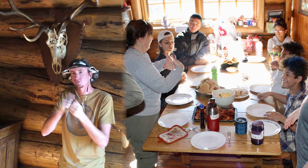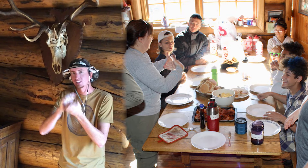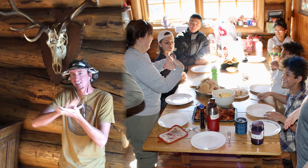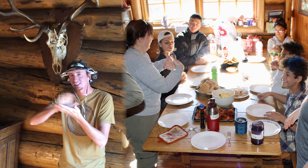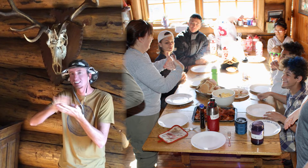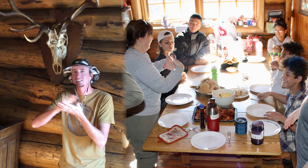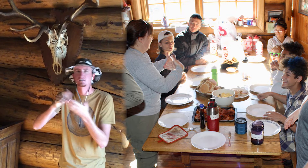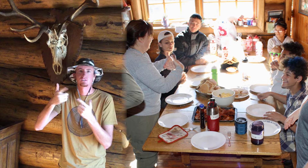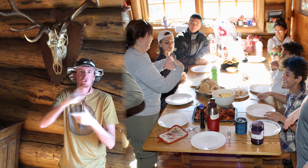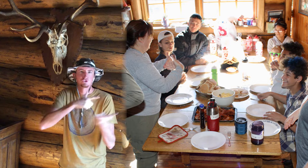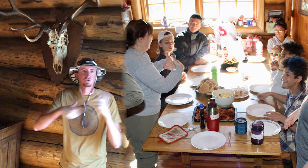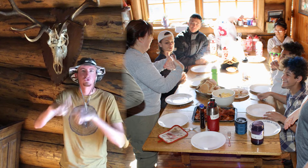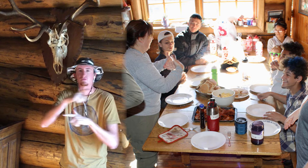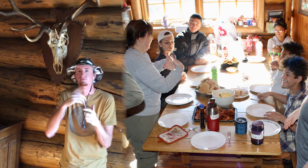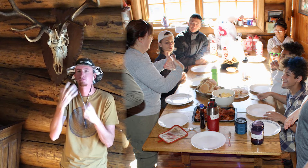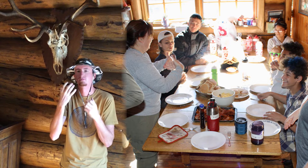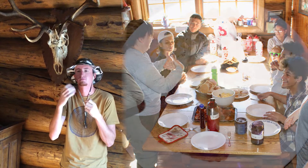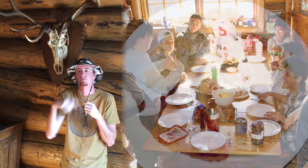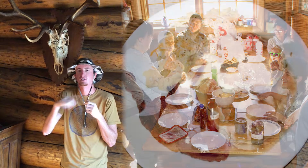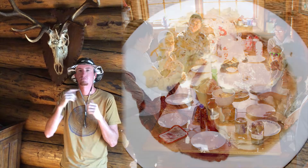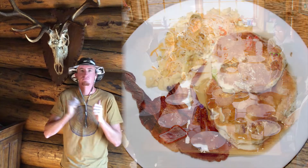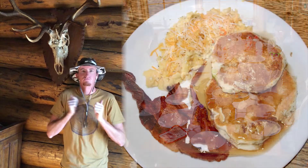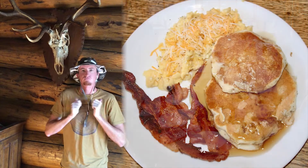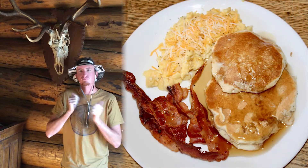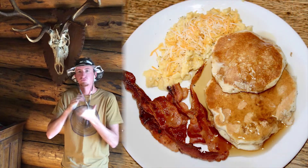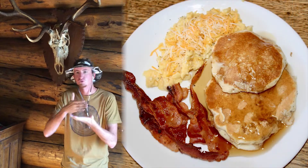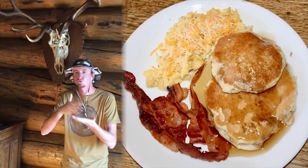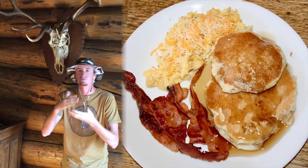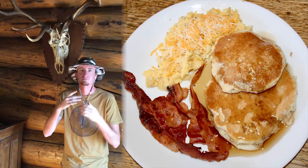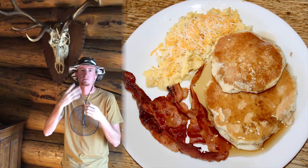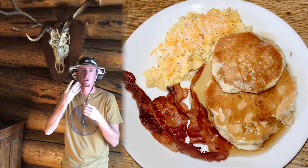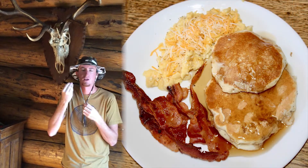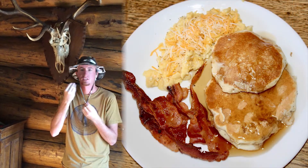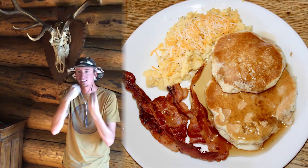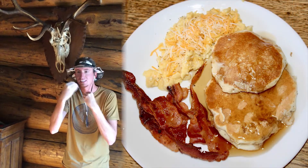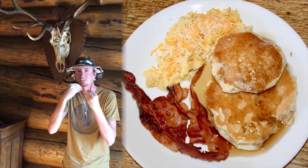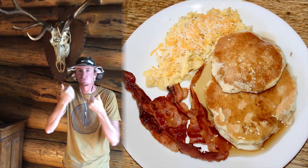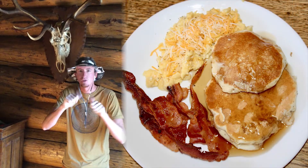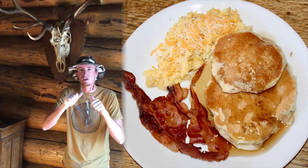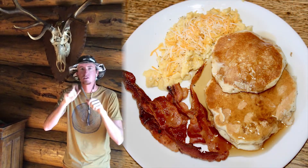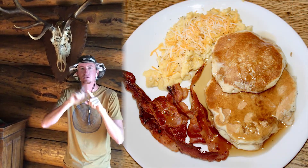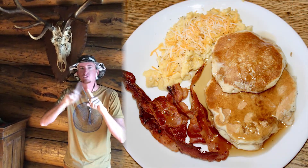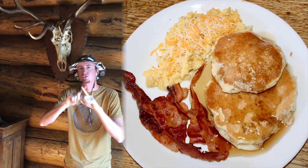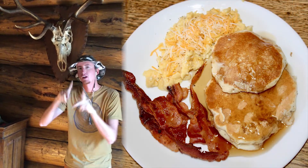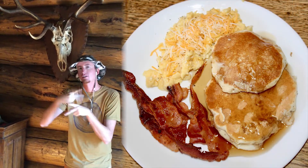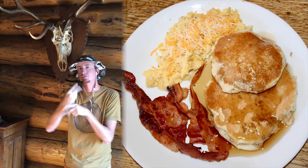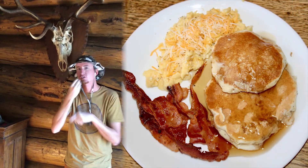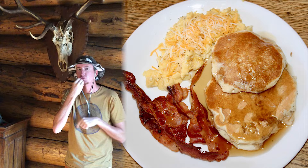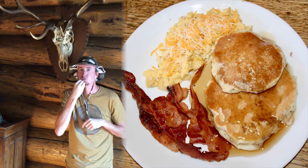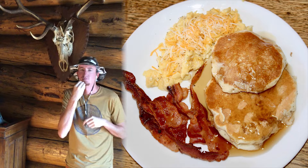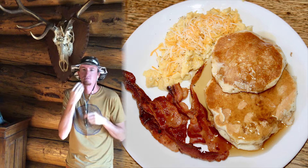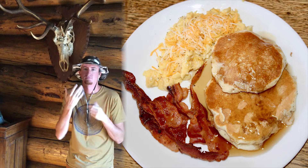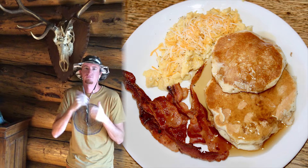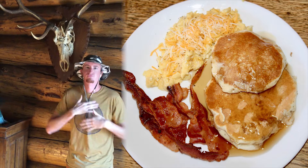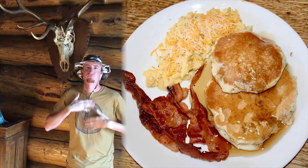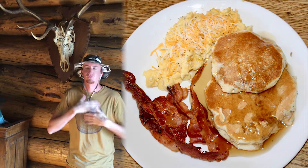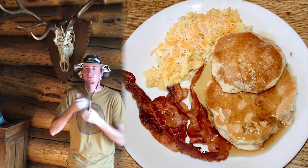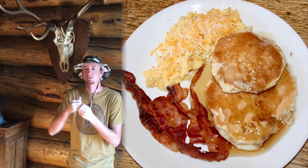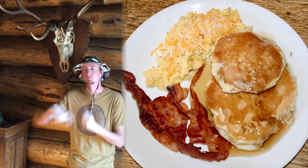each other clean up. They were all taking turns. I was really happy to see them all trying different kinds of food. I was really